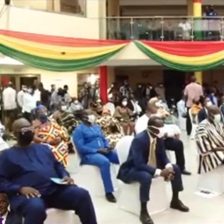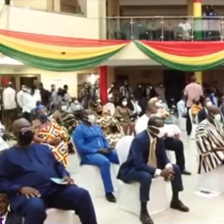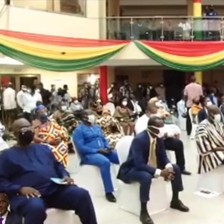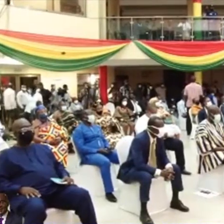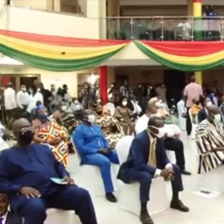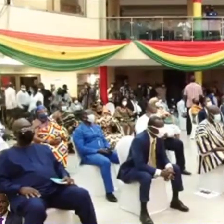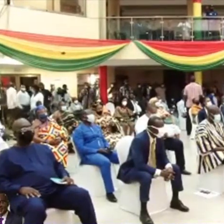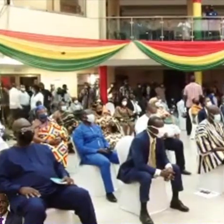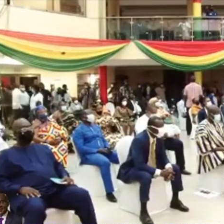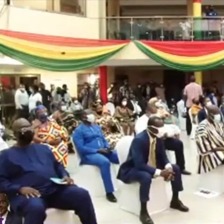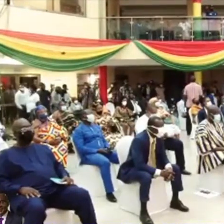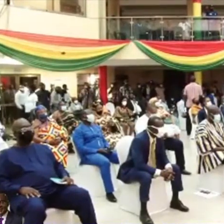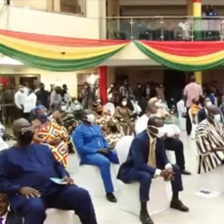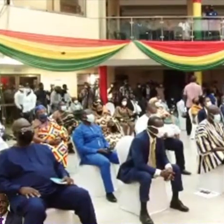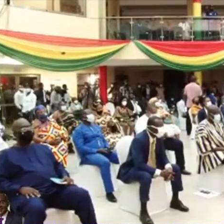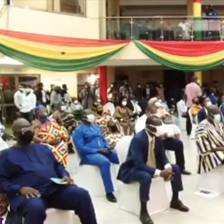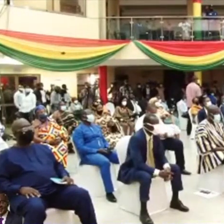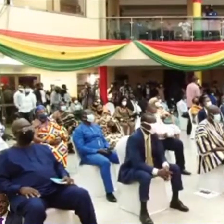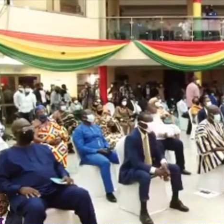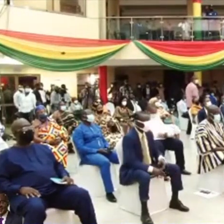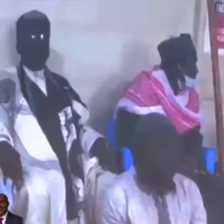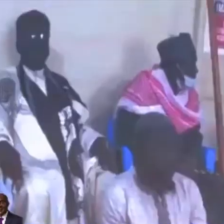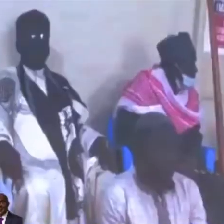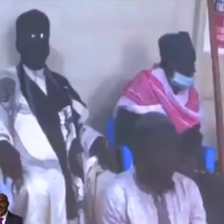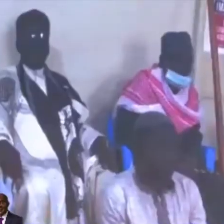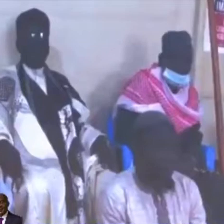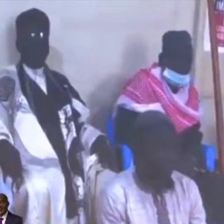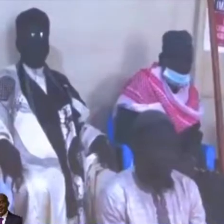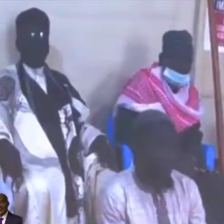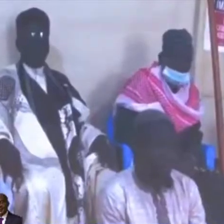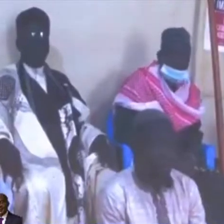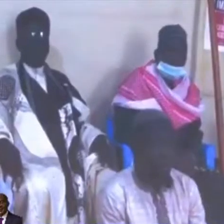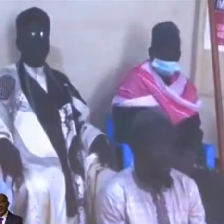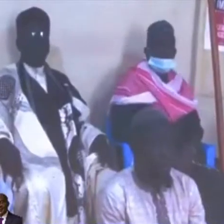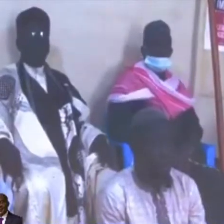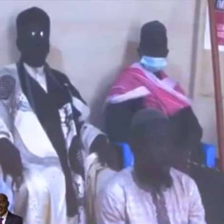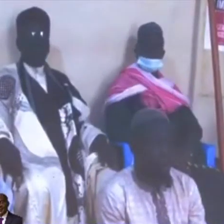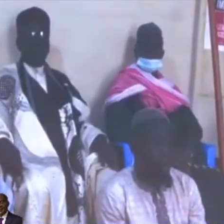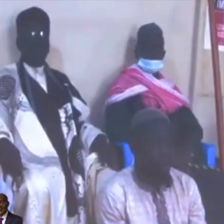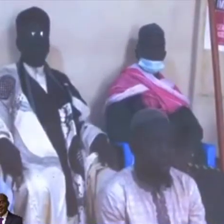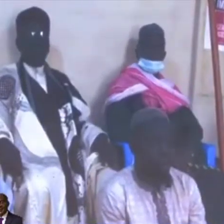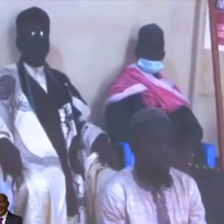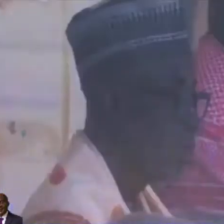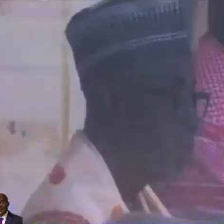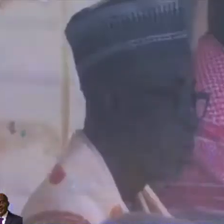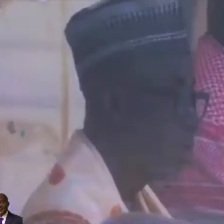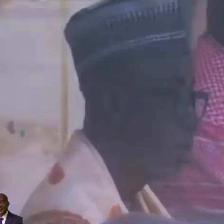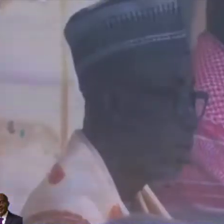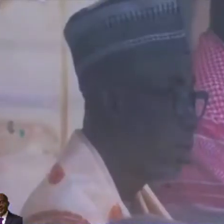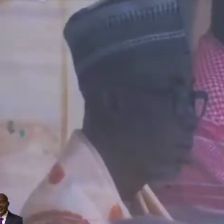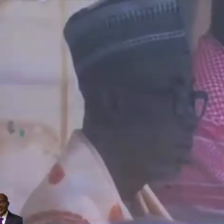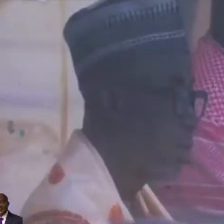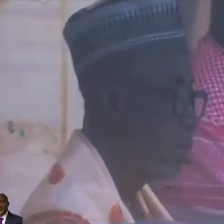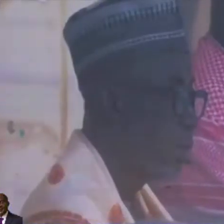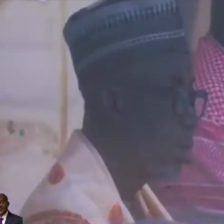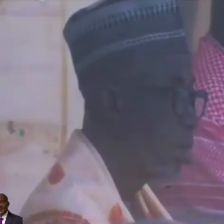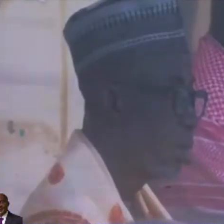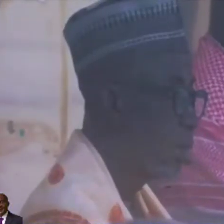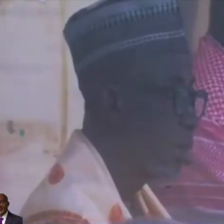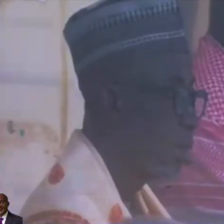I am very, very glad to stand on behalf of the Upper West Regional Chief Imam to deliver a